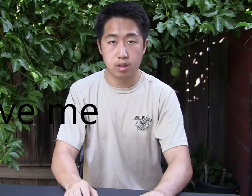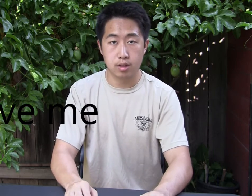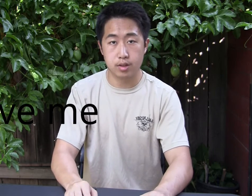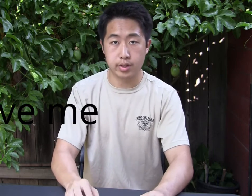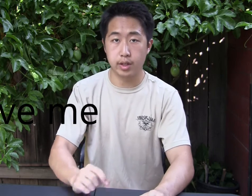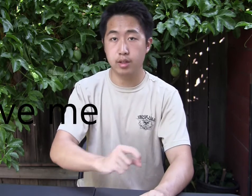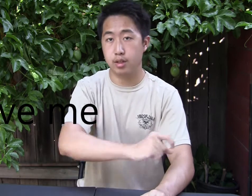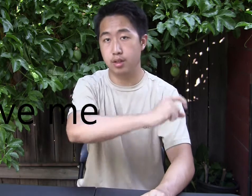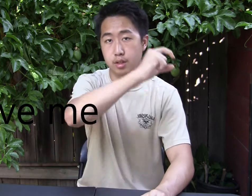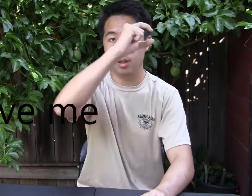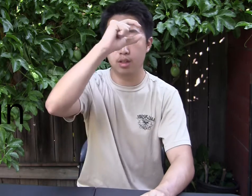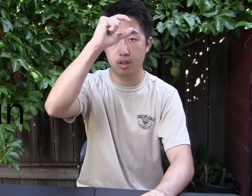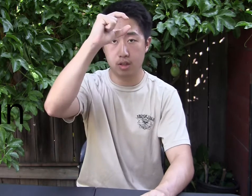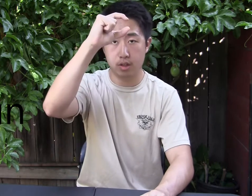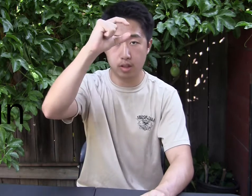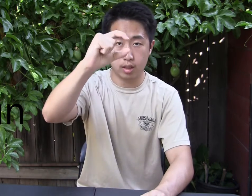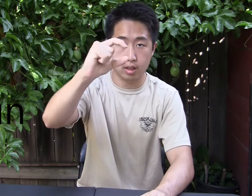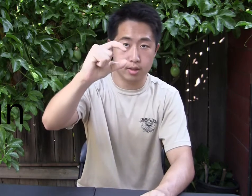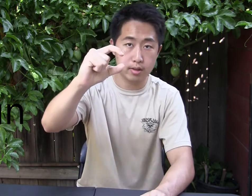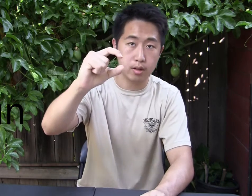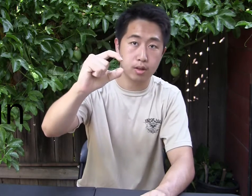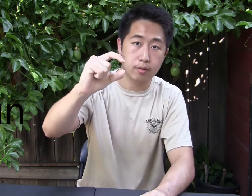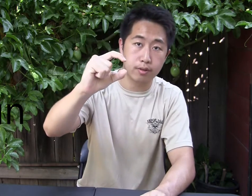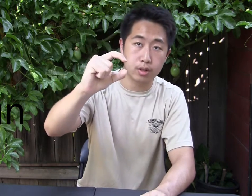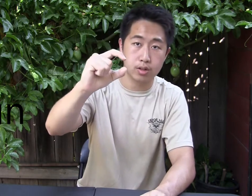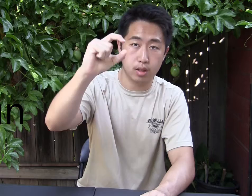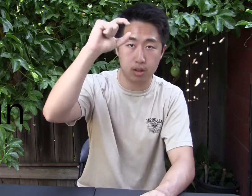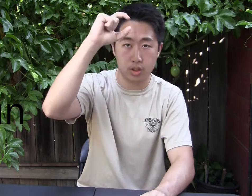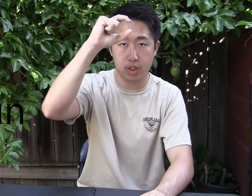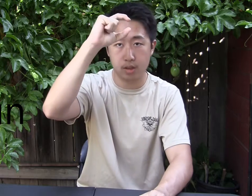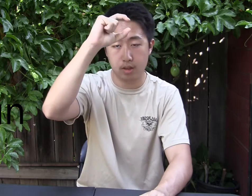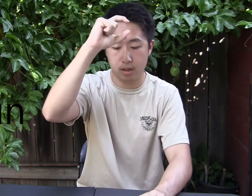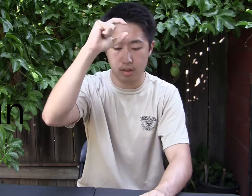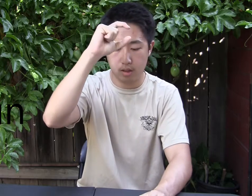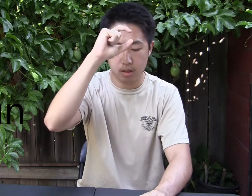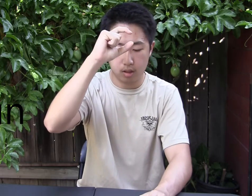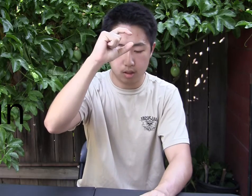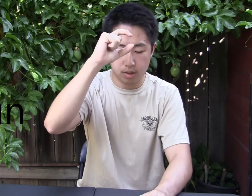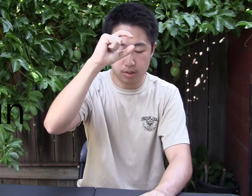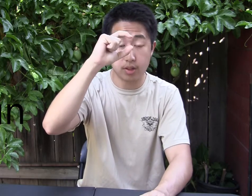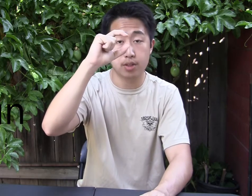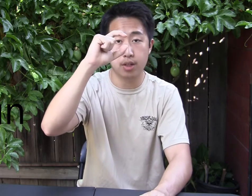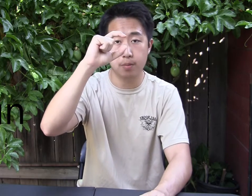The sun. Sun like this. Fingers not touching. This is the sun.